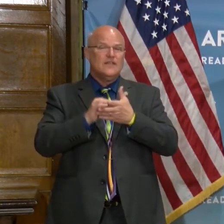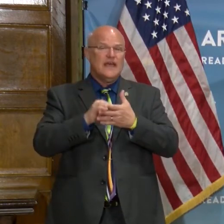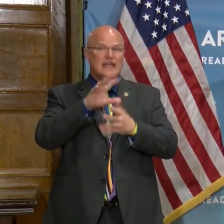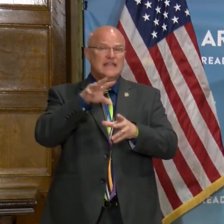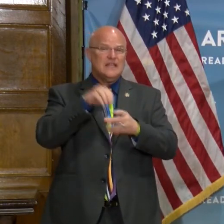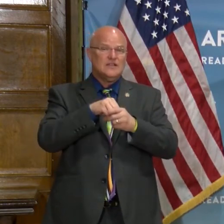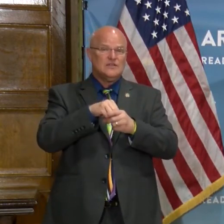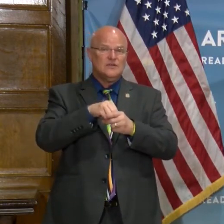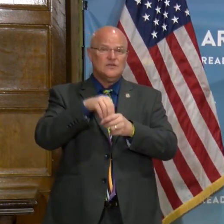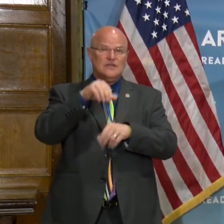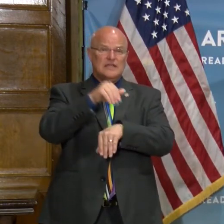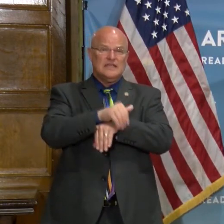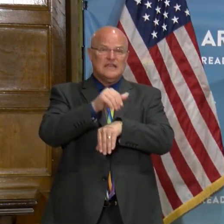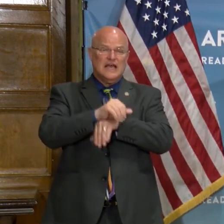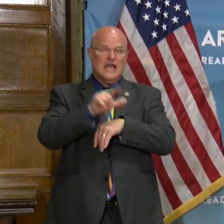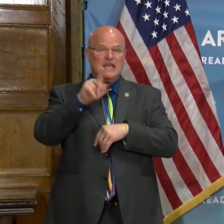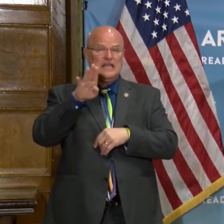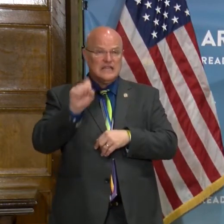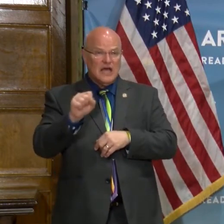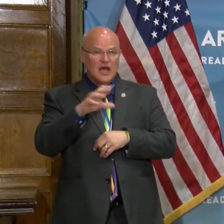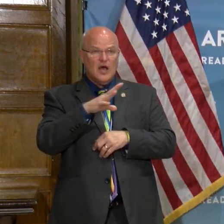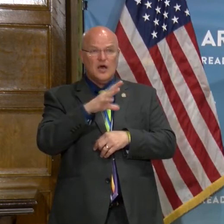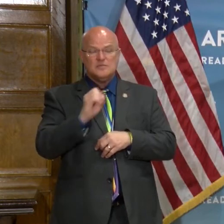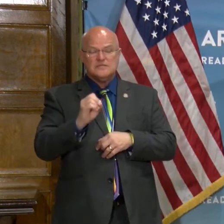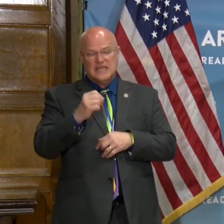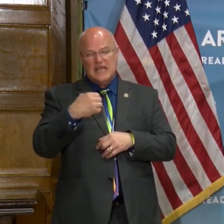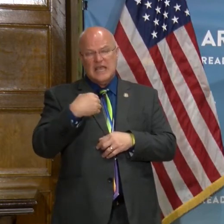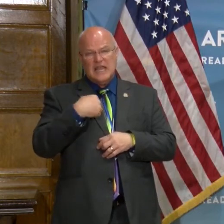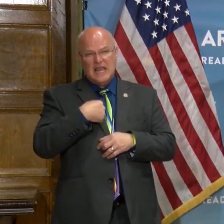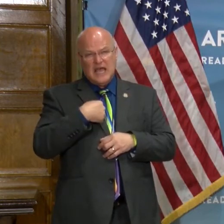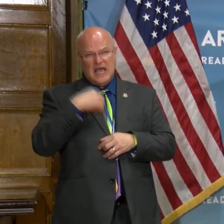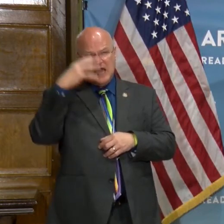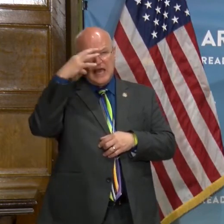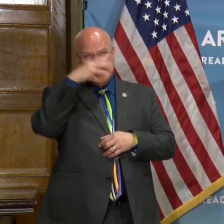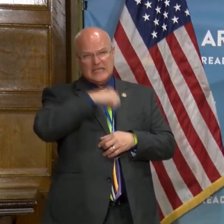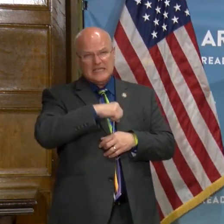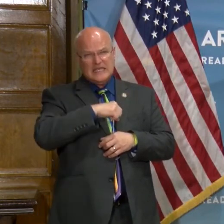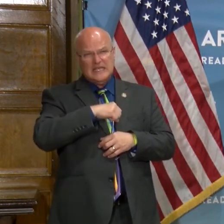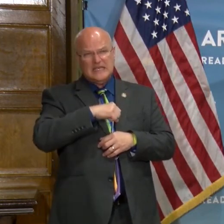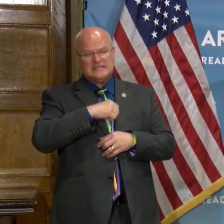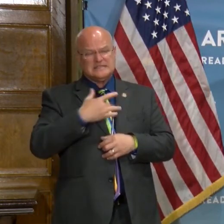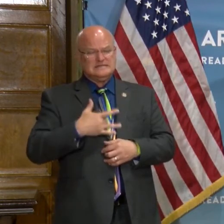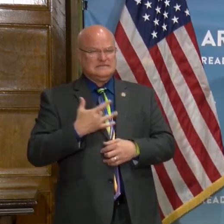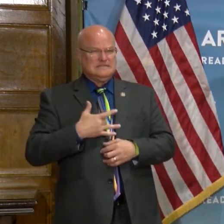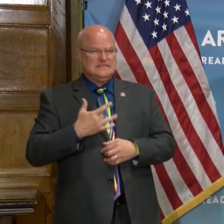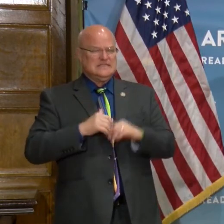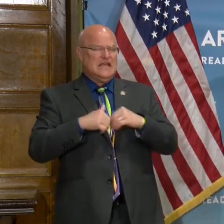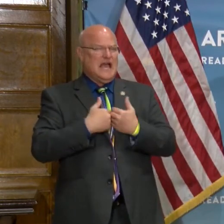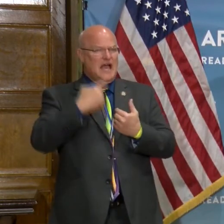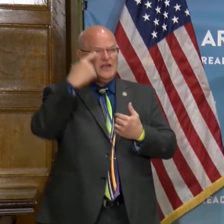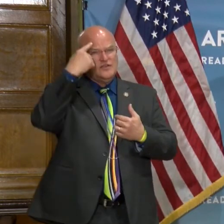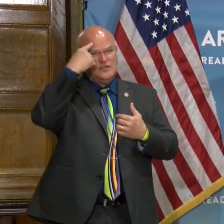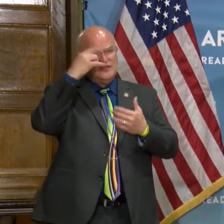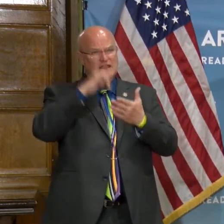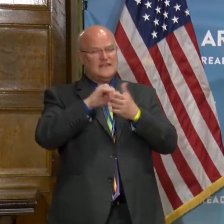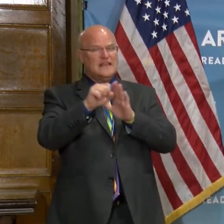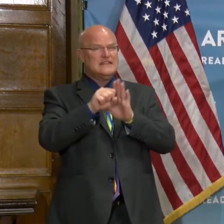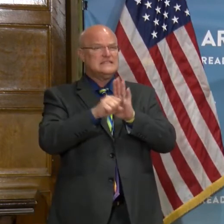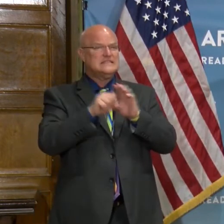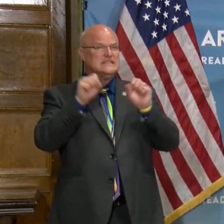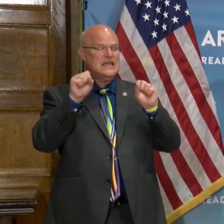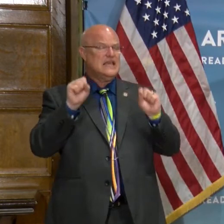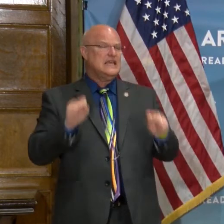to include nightclubs? And I guess wanted to get a sense of how do you think the state's going to be